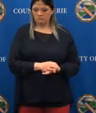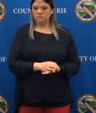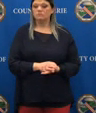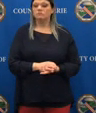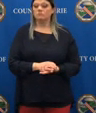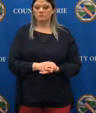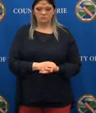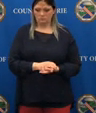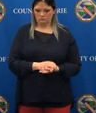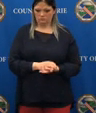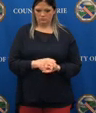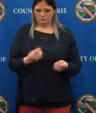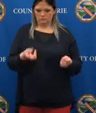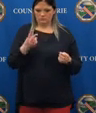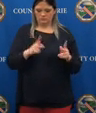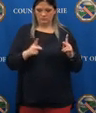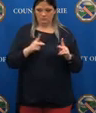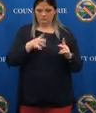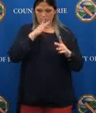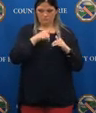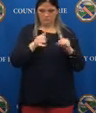Yeah, Mark. Again,